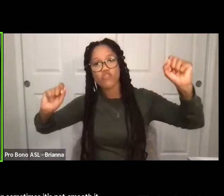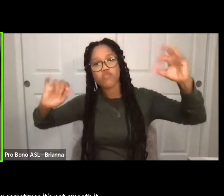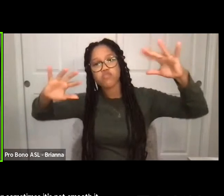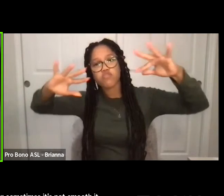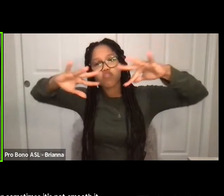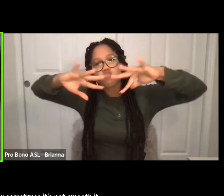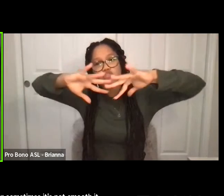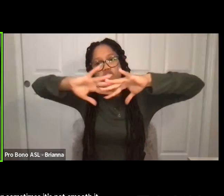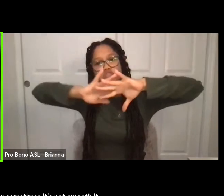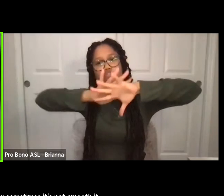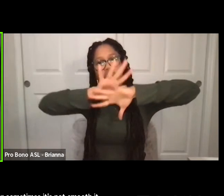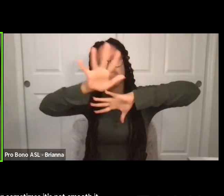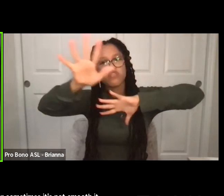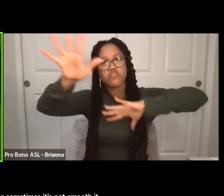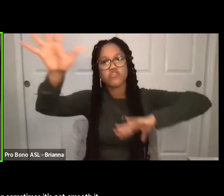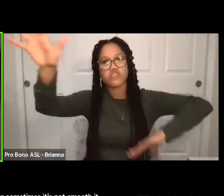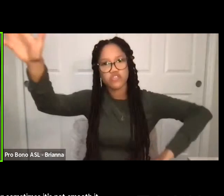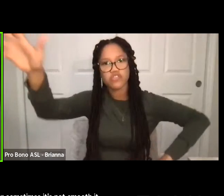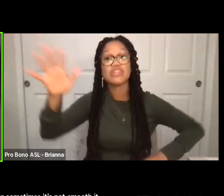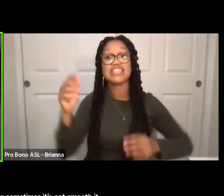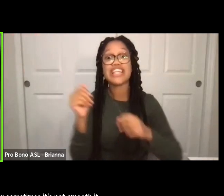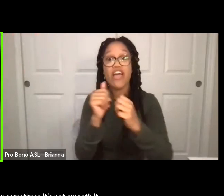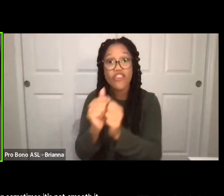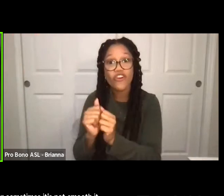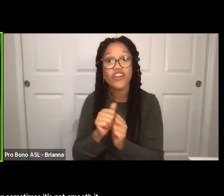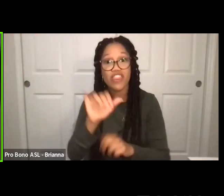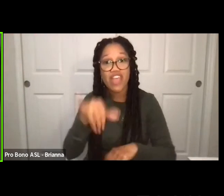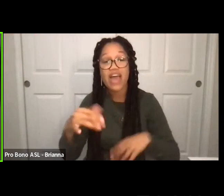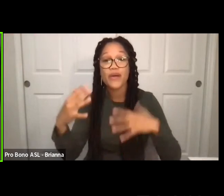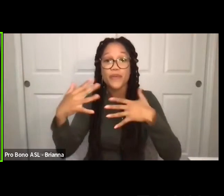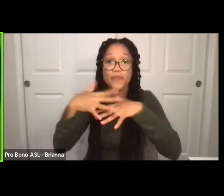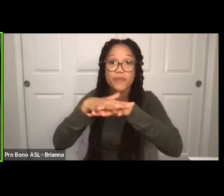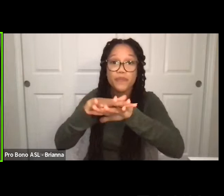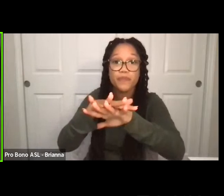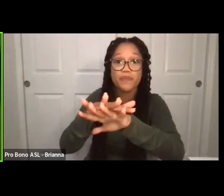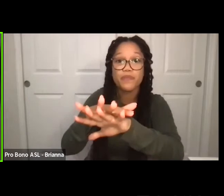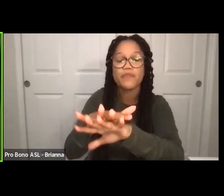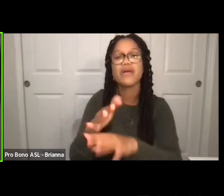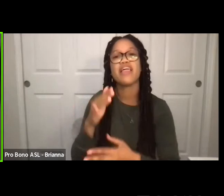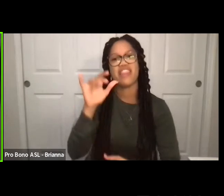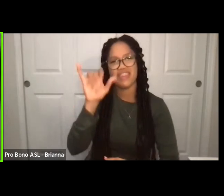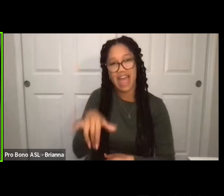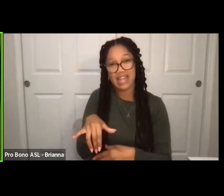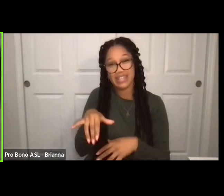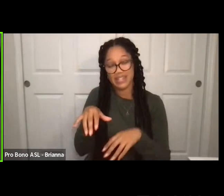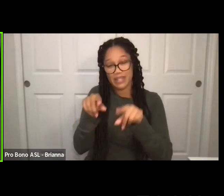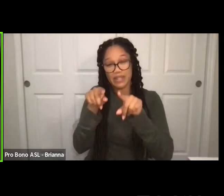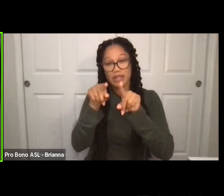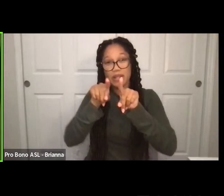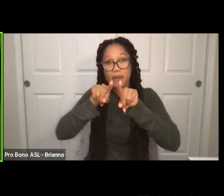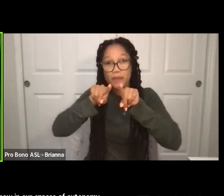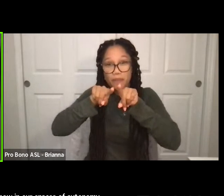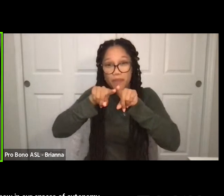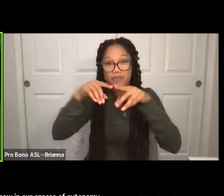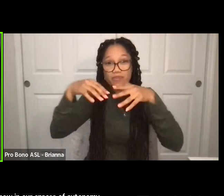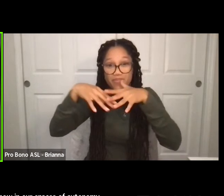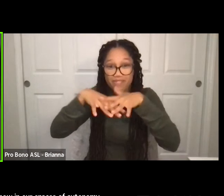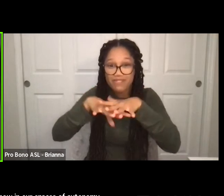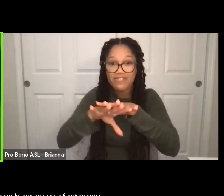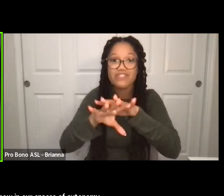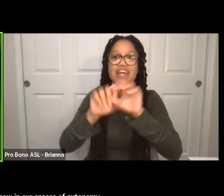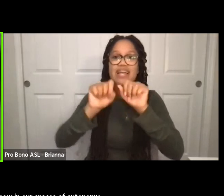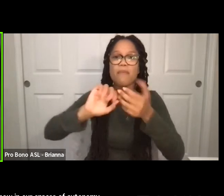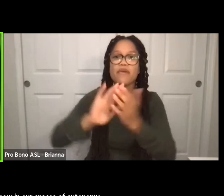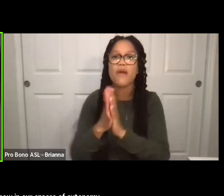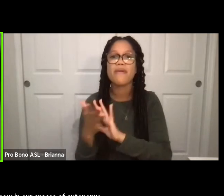bleed out and sometimes bleed together. And so the little spaces that we have can bleed and become